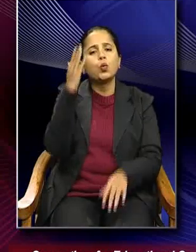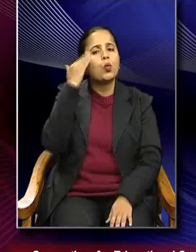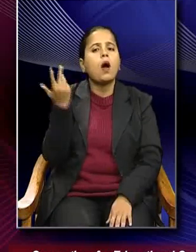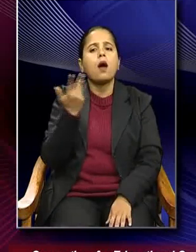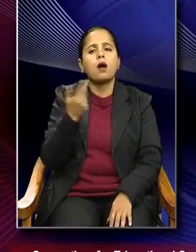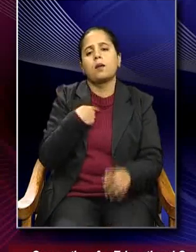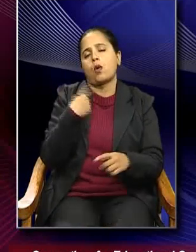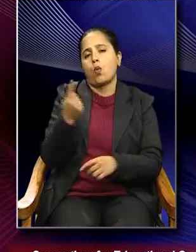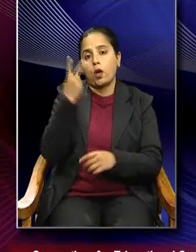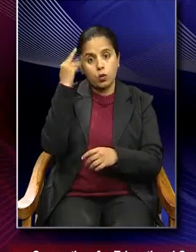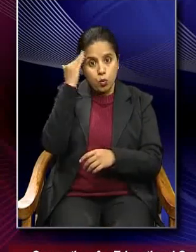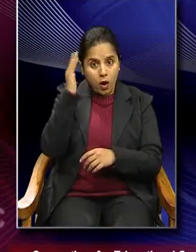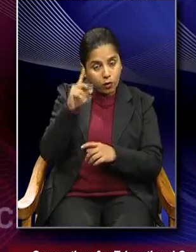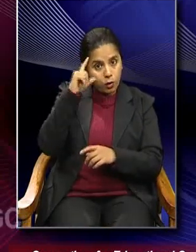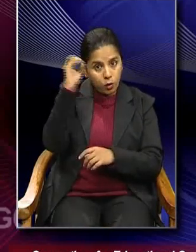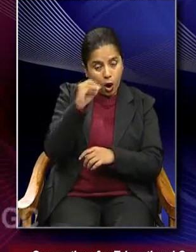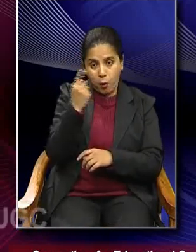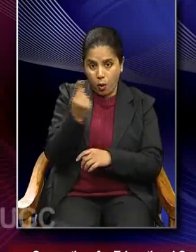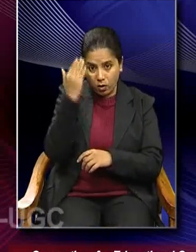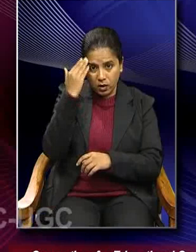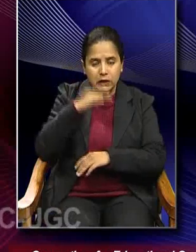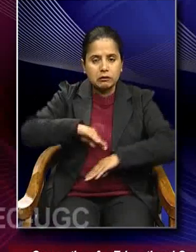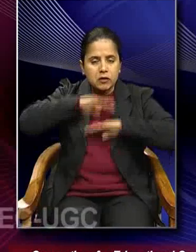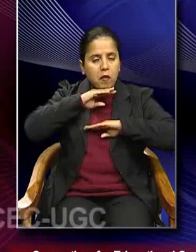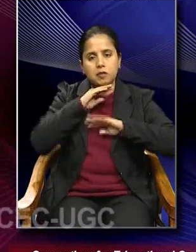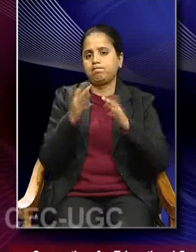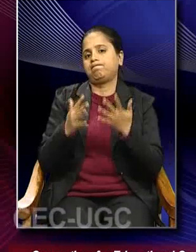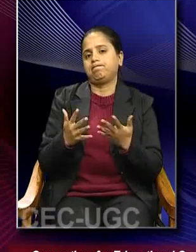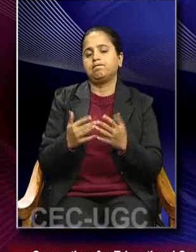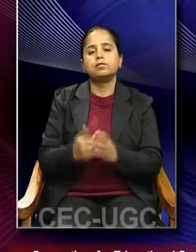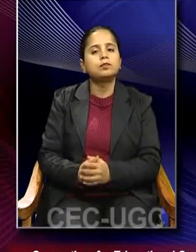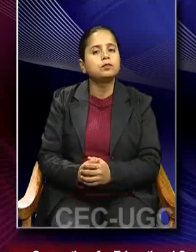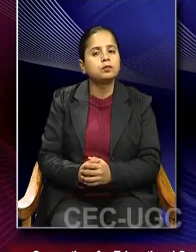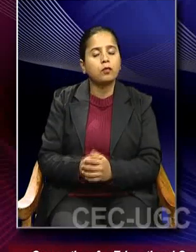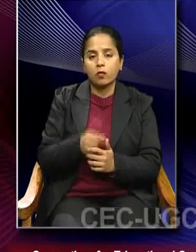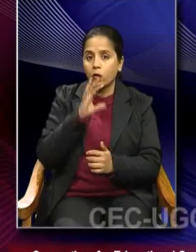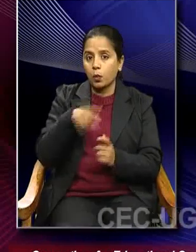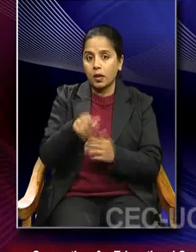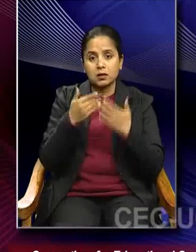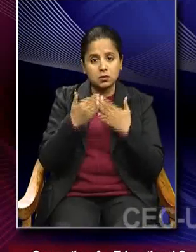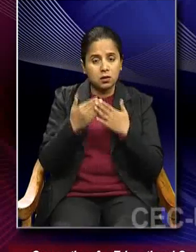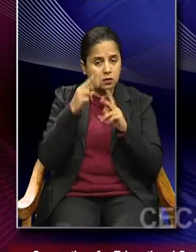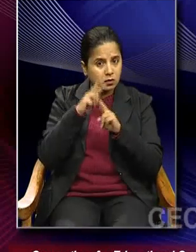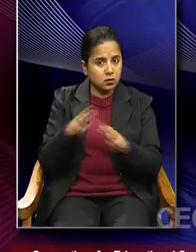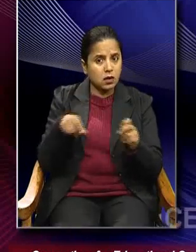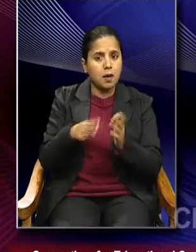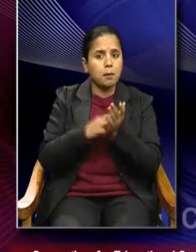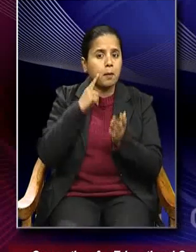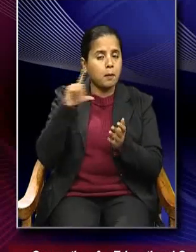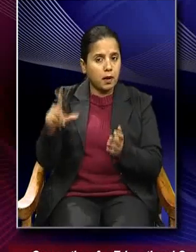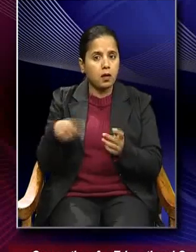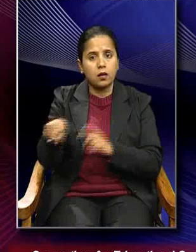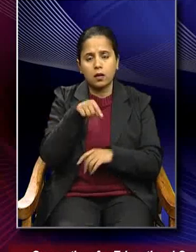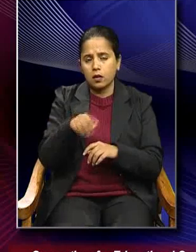just knowing the opinion is not sufficient. Such a study, according to Mill,